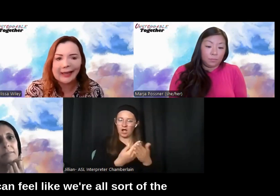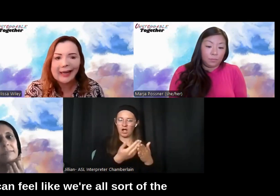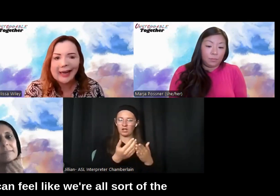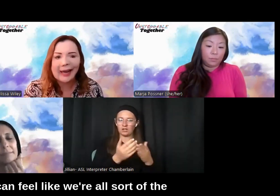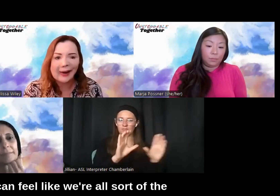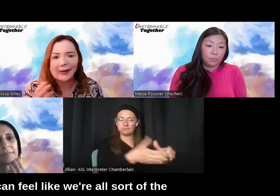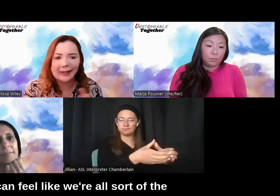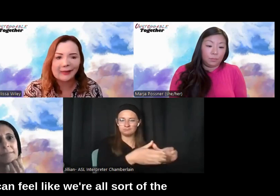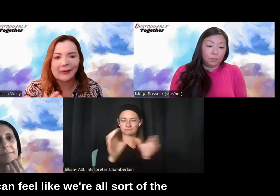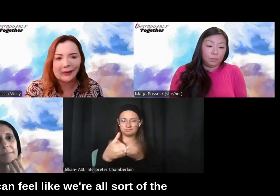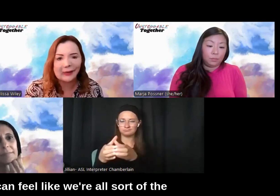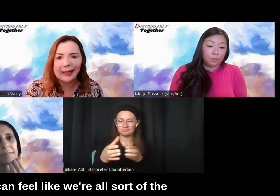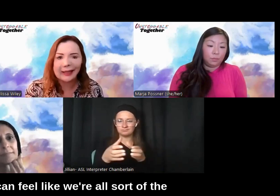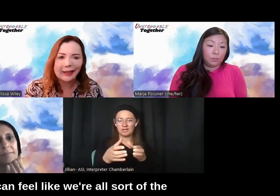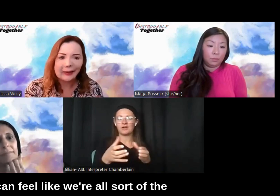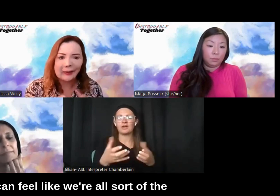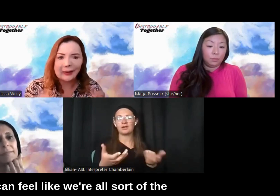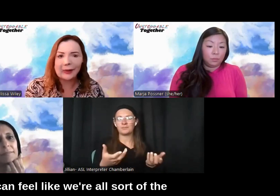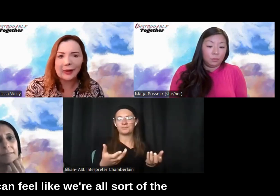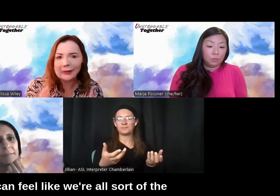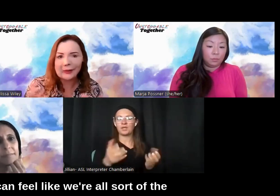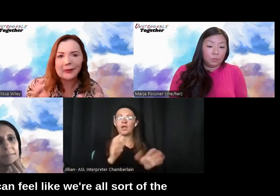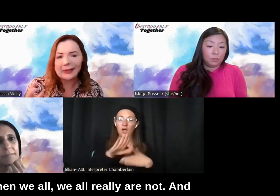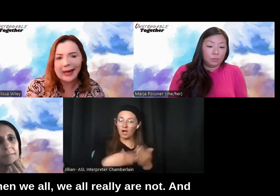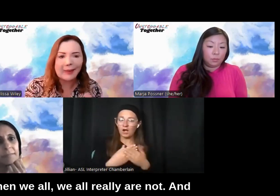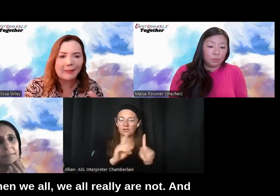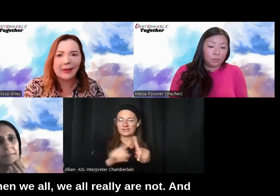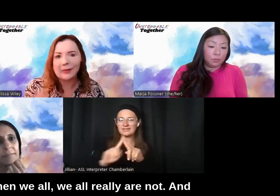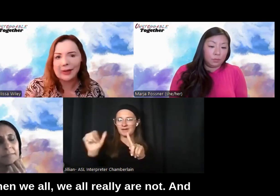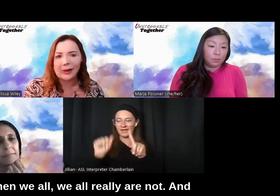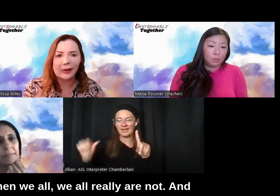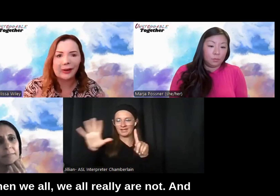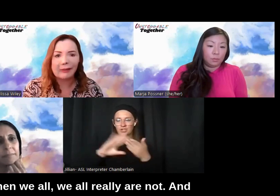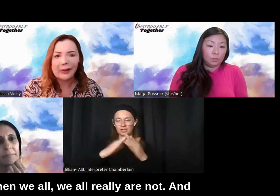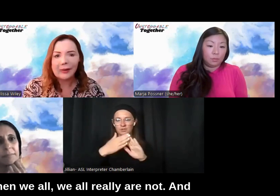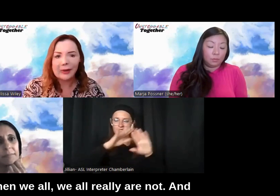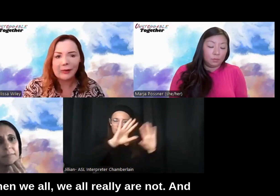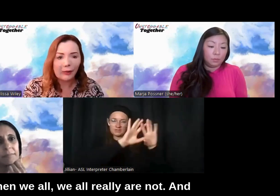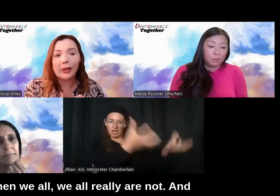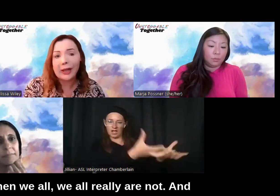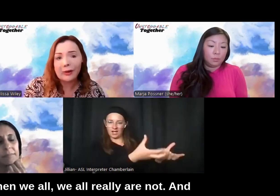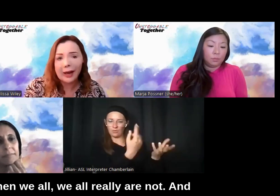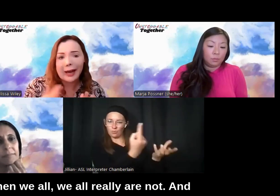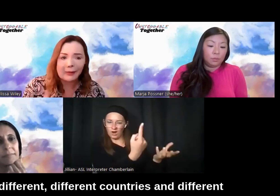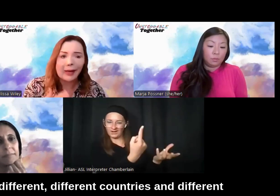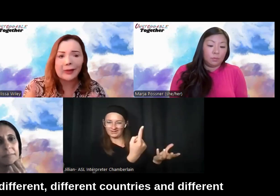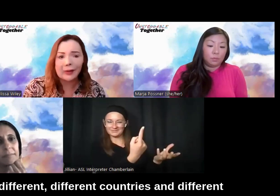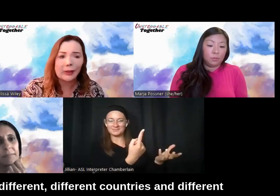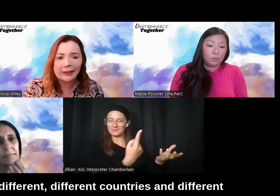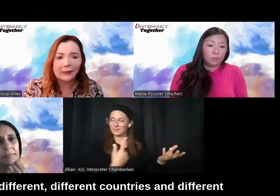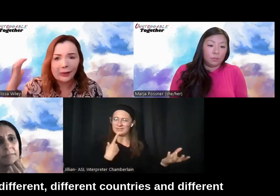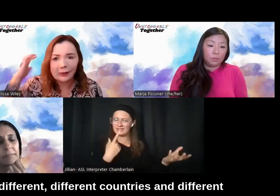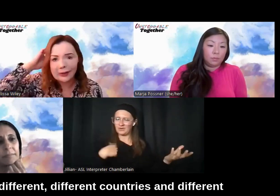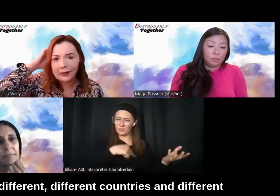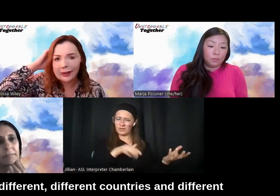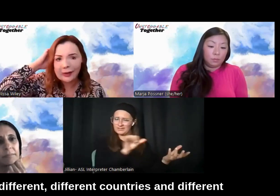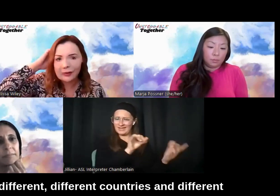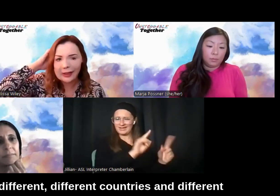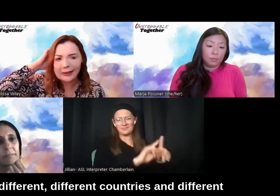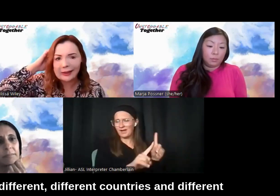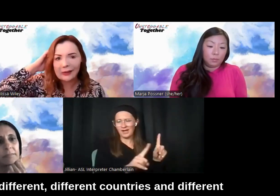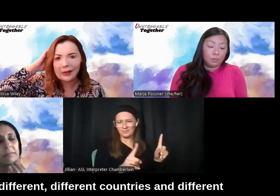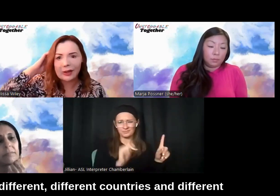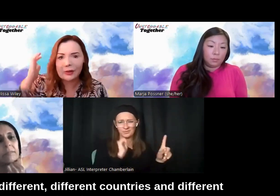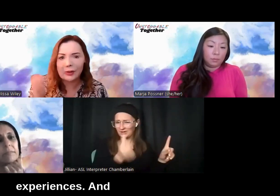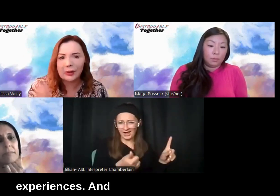together and how it can feel like we're all sort of the same, but then we all really are not. And we have these really different